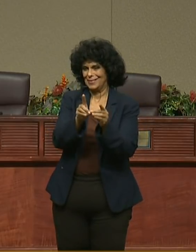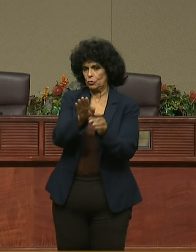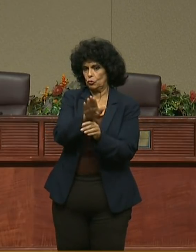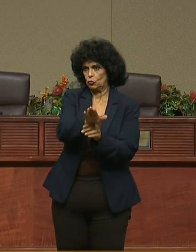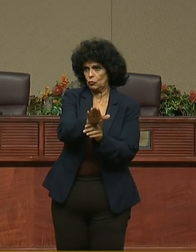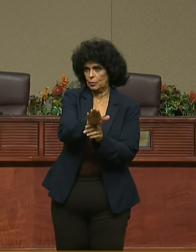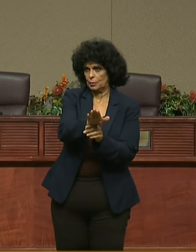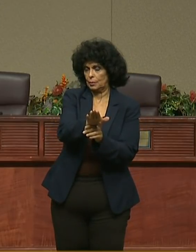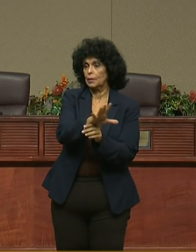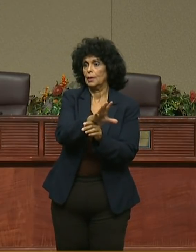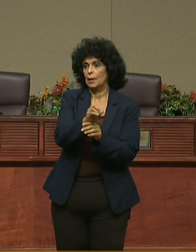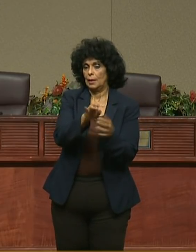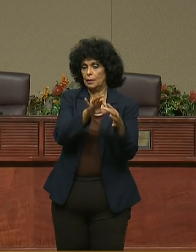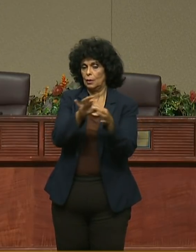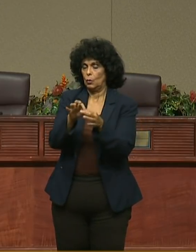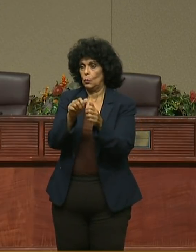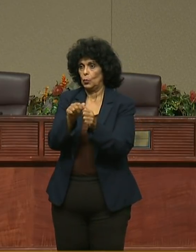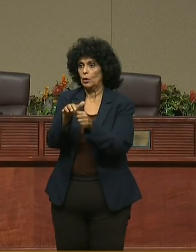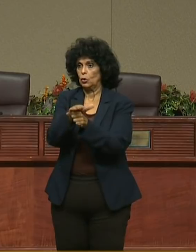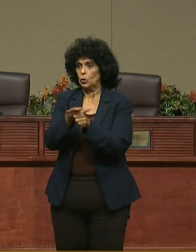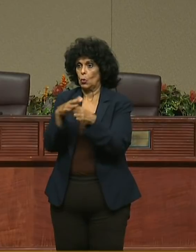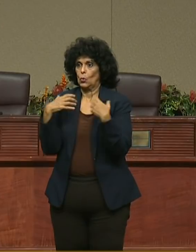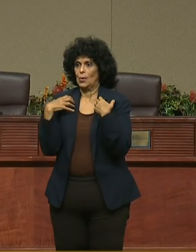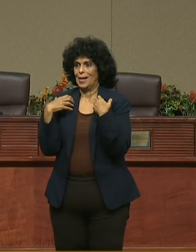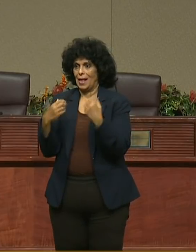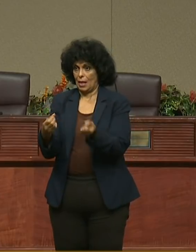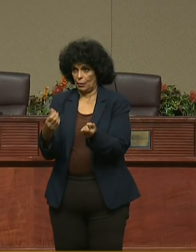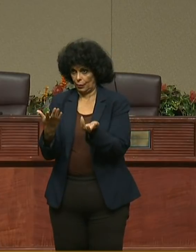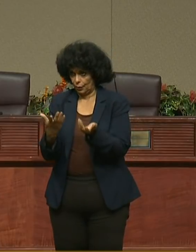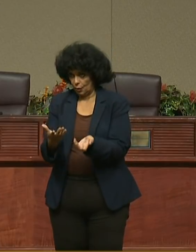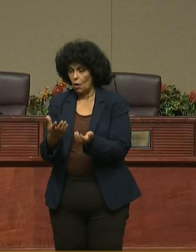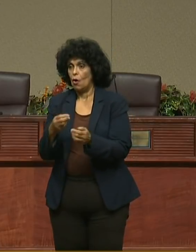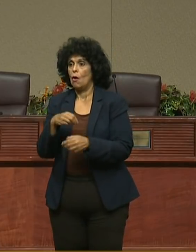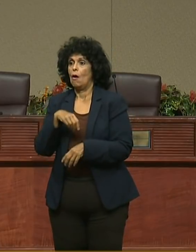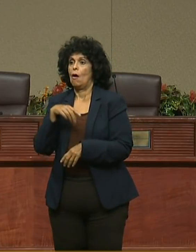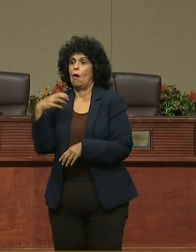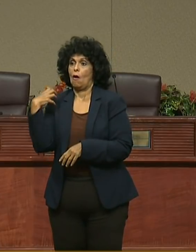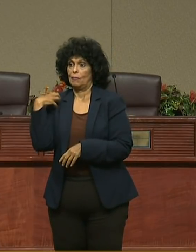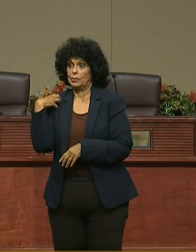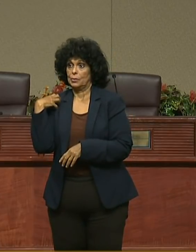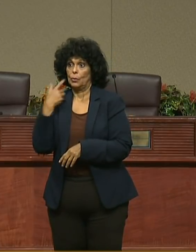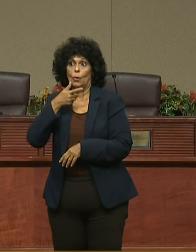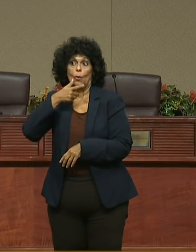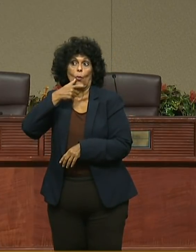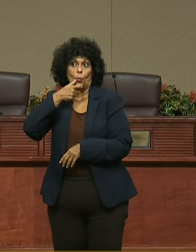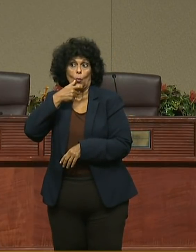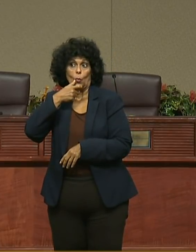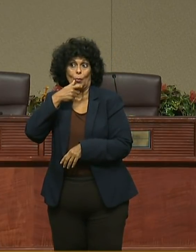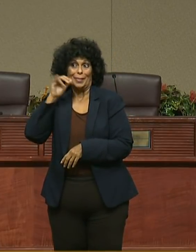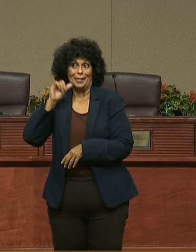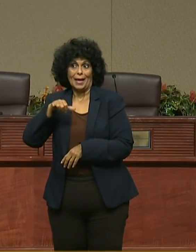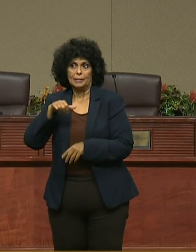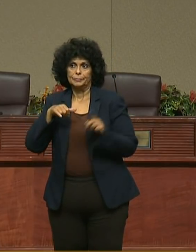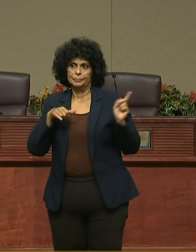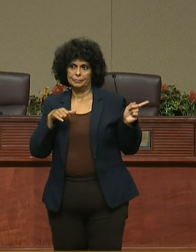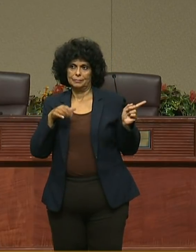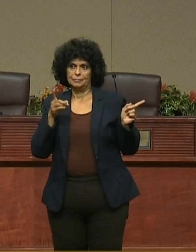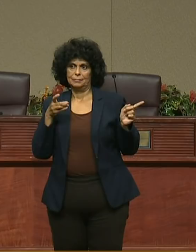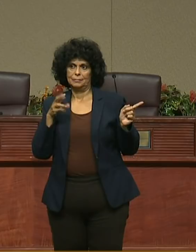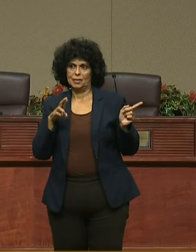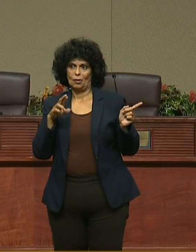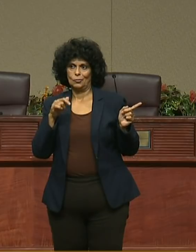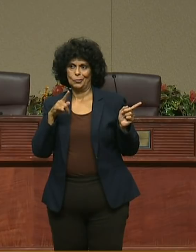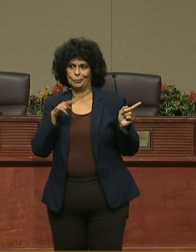officer. And the local health officer is Dr. Pino, who is actually a Florida Department of